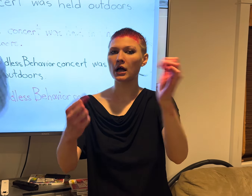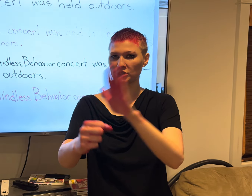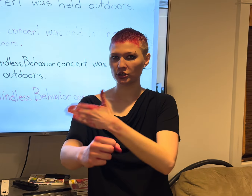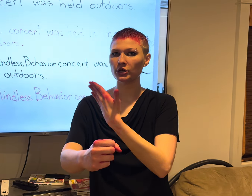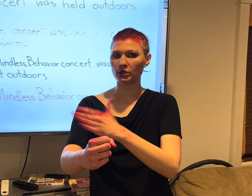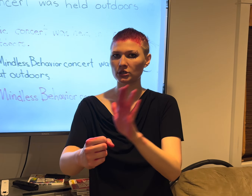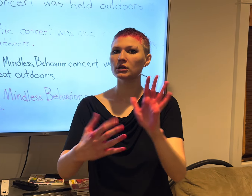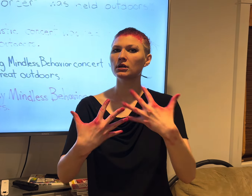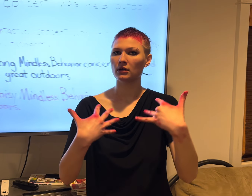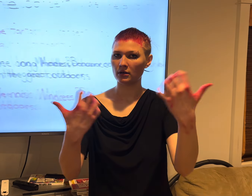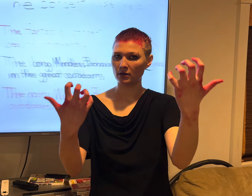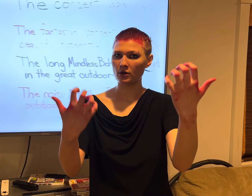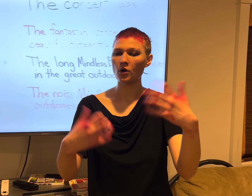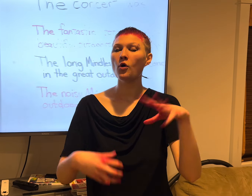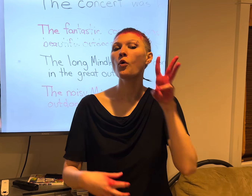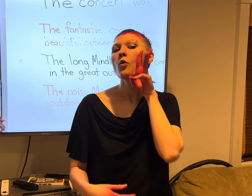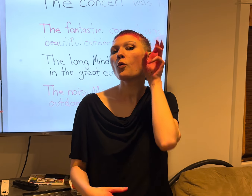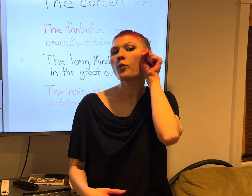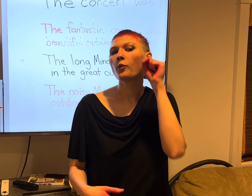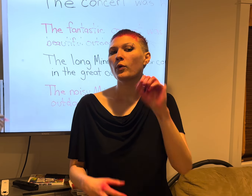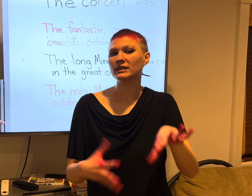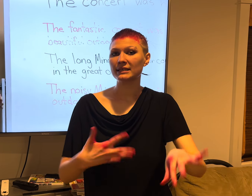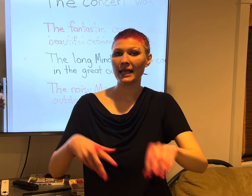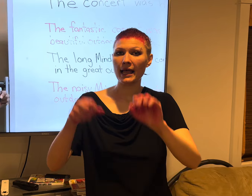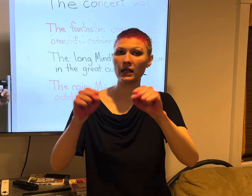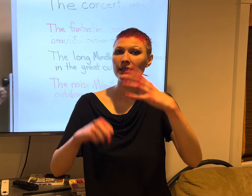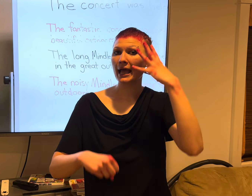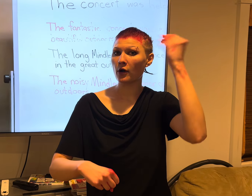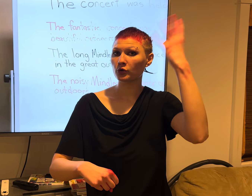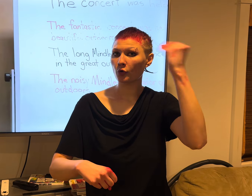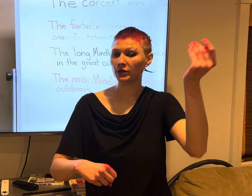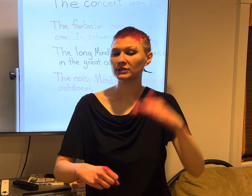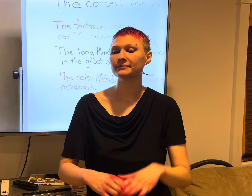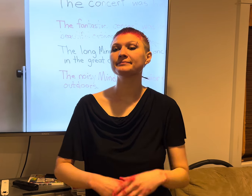1, 2, 3, and lastly.